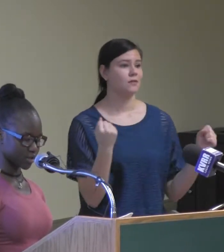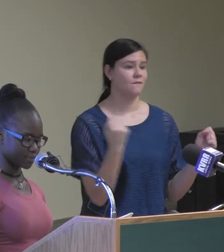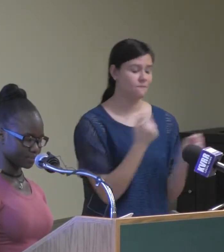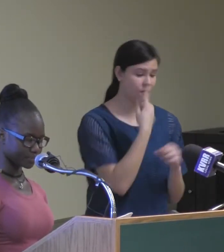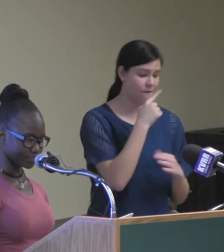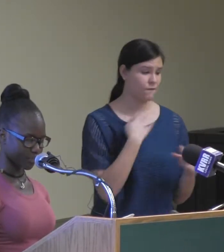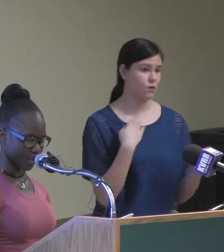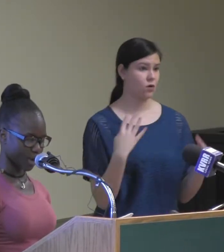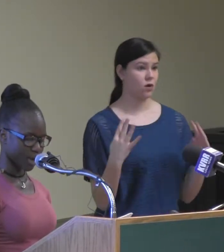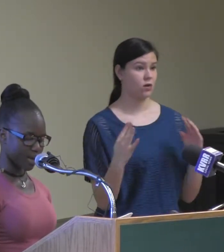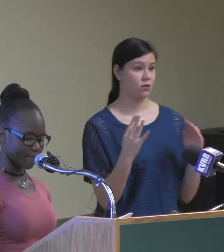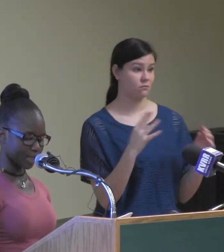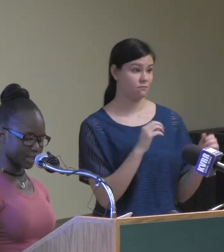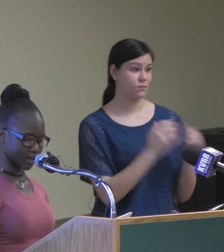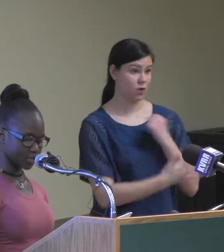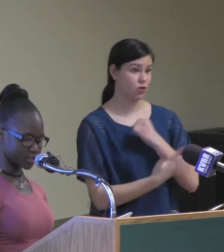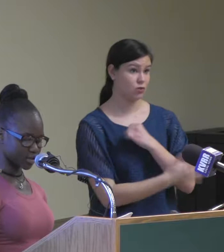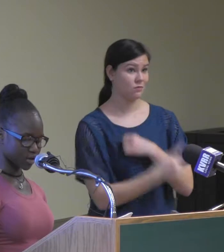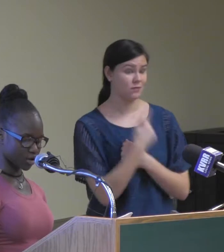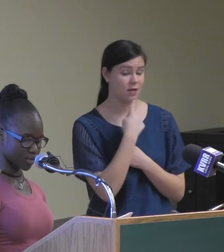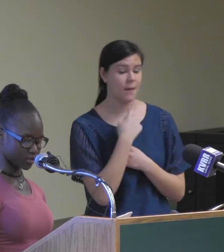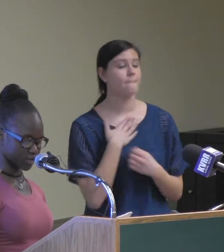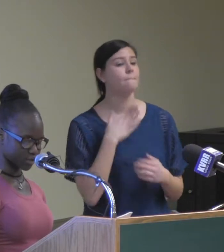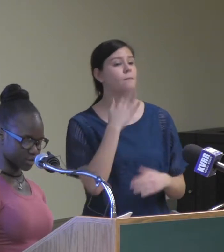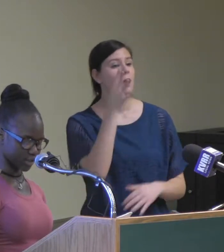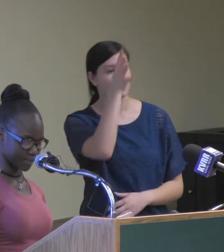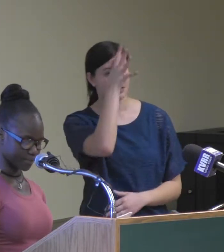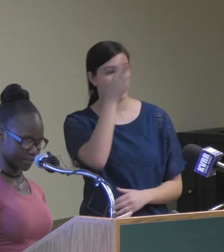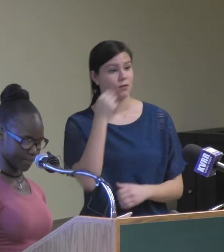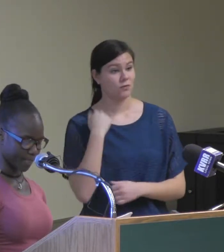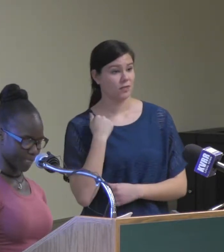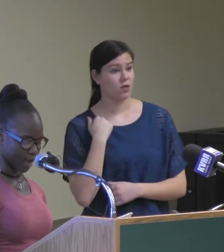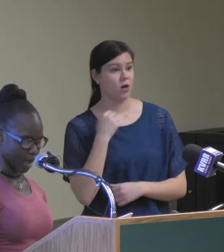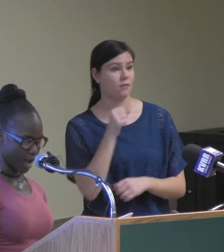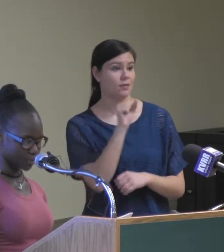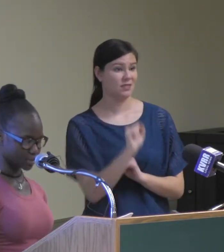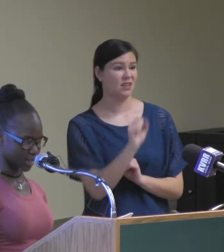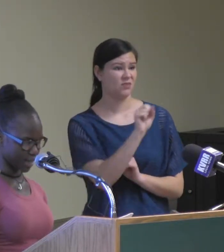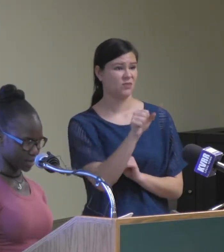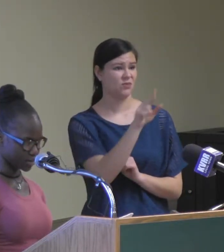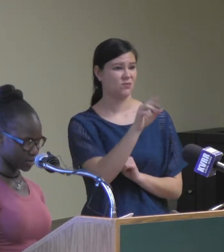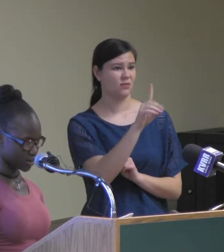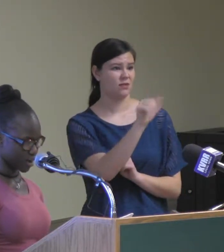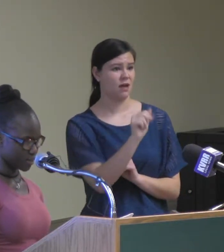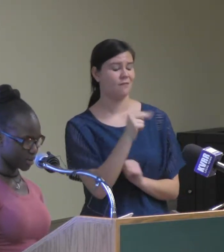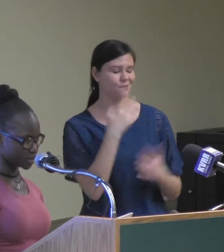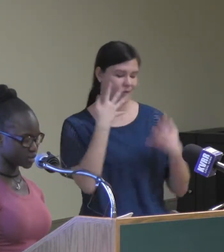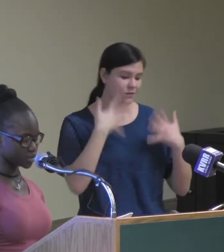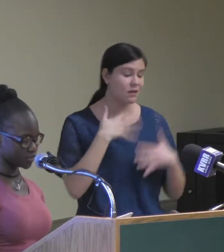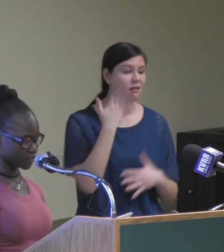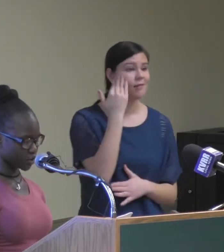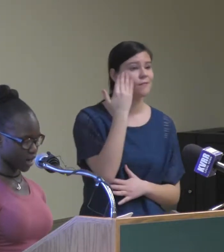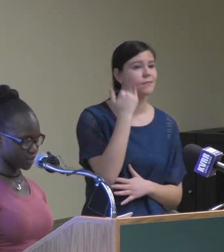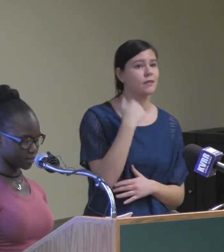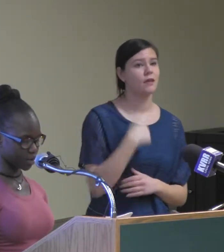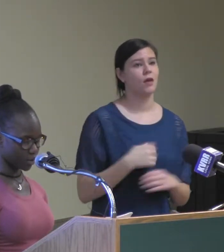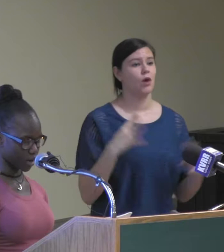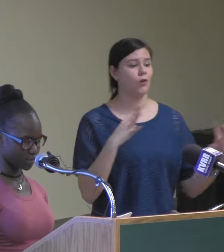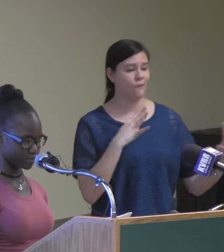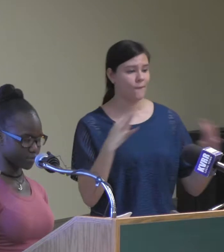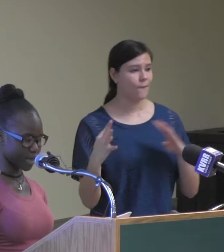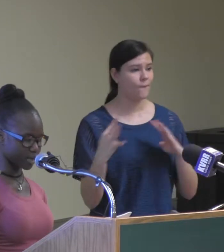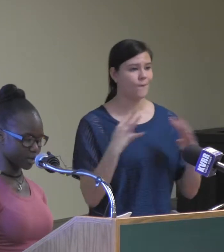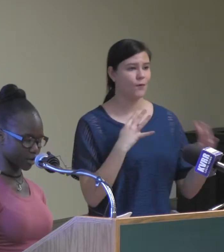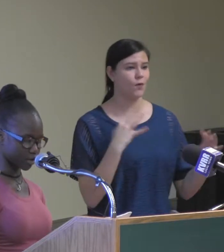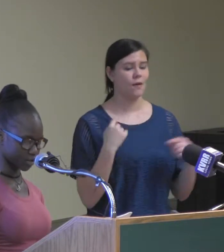she said. My dad was in the army of South Sudan. I was sad, because the civil war had been going